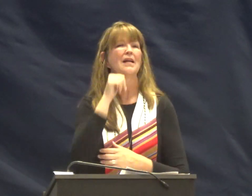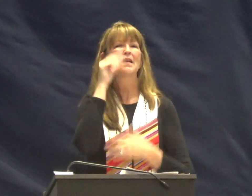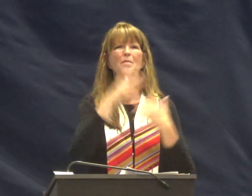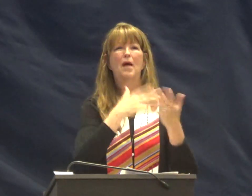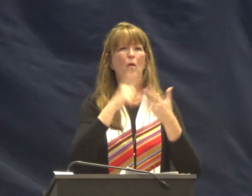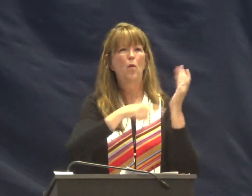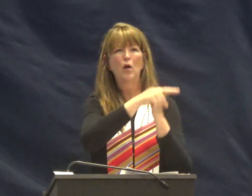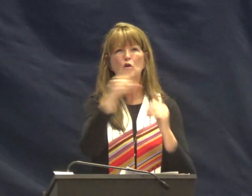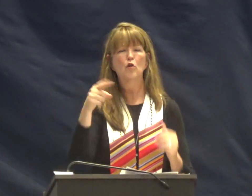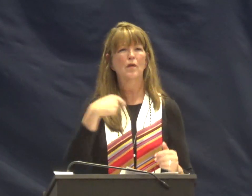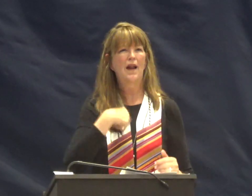I did this morning,